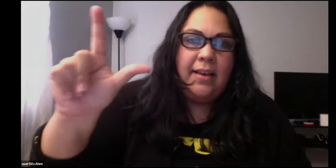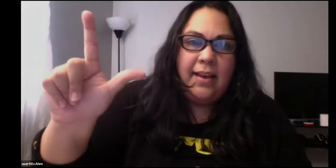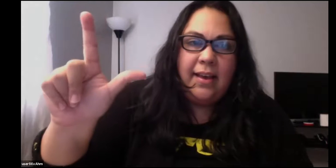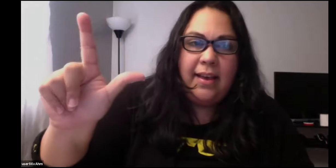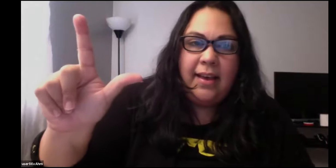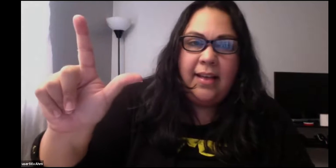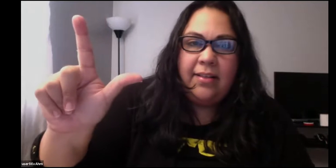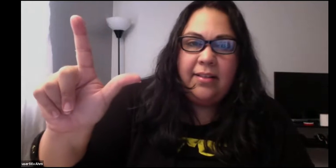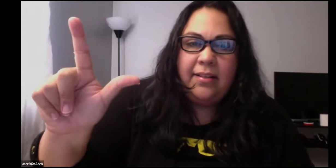L.